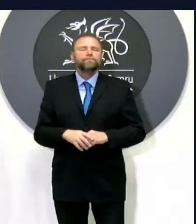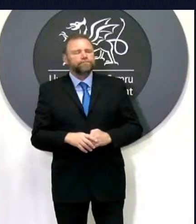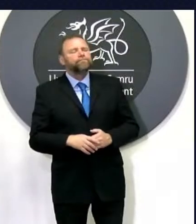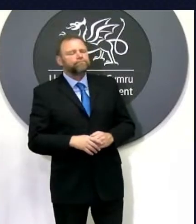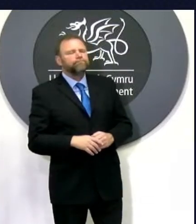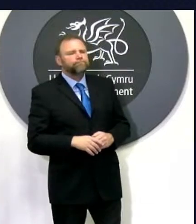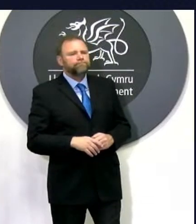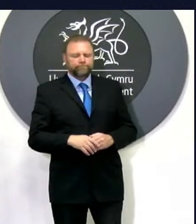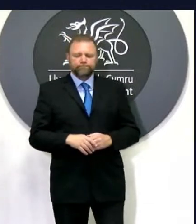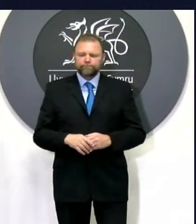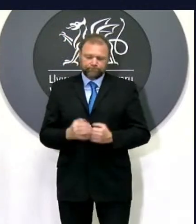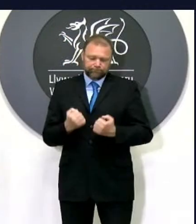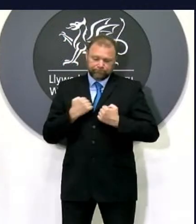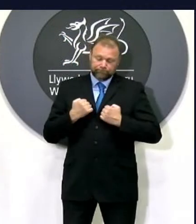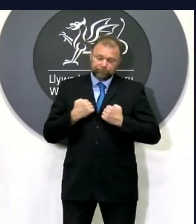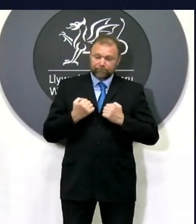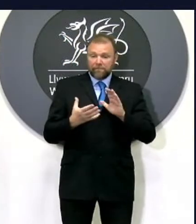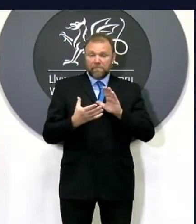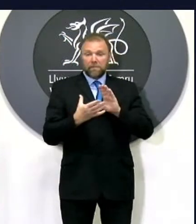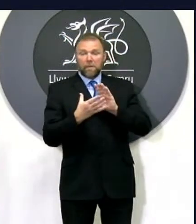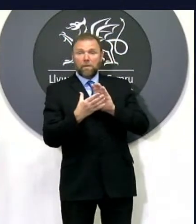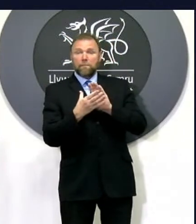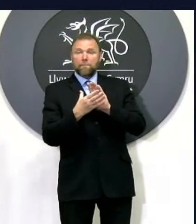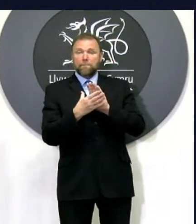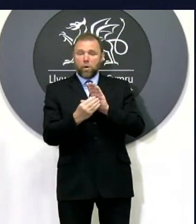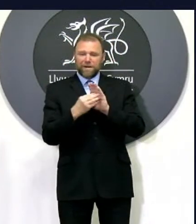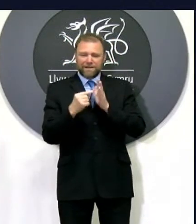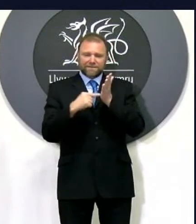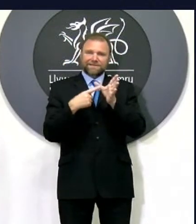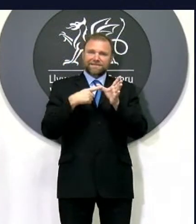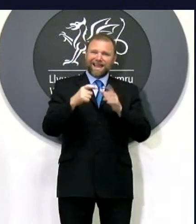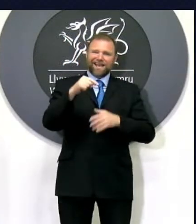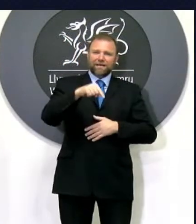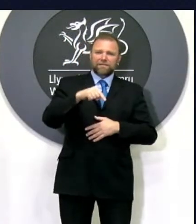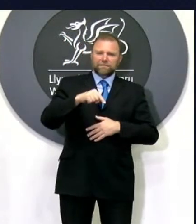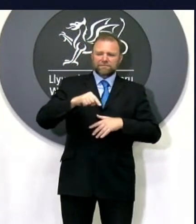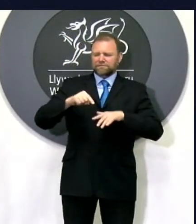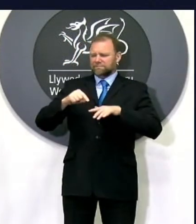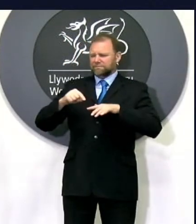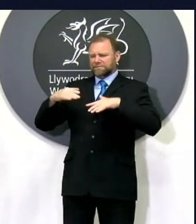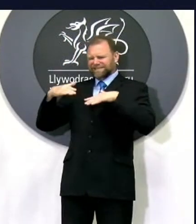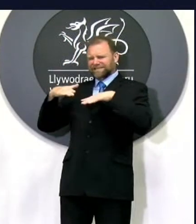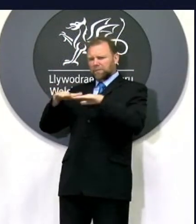Wales is pretty much aligned with the SAGE modelling, Rob.